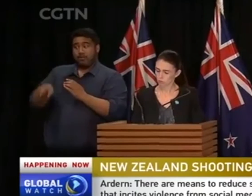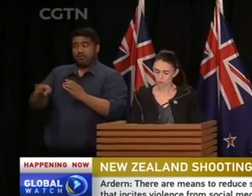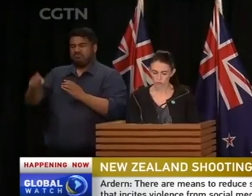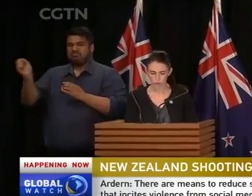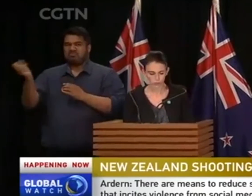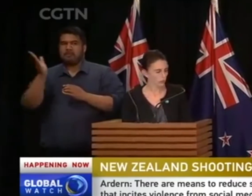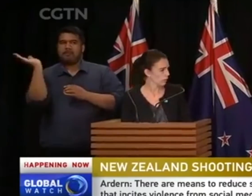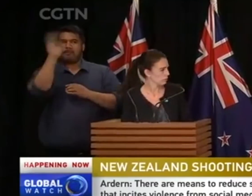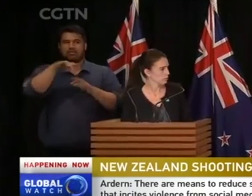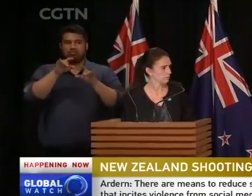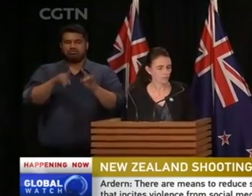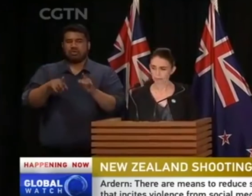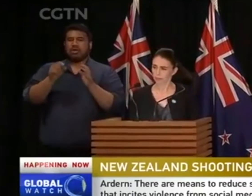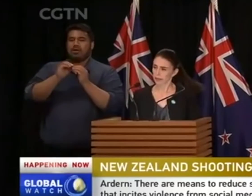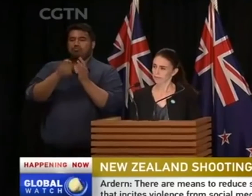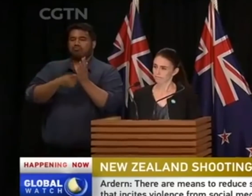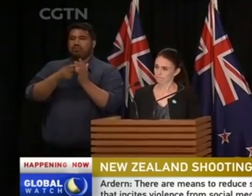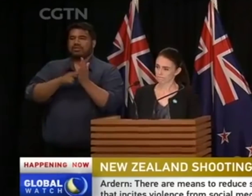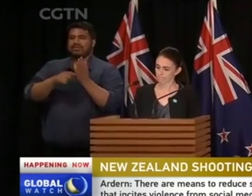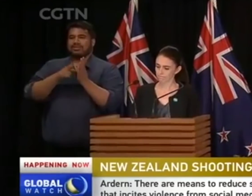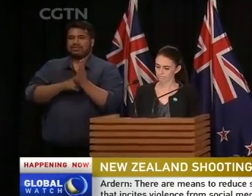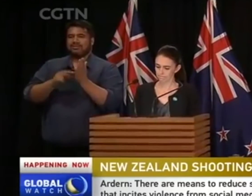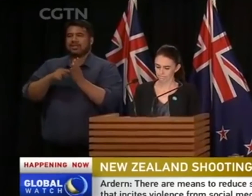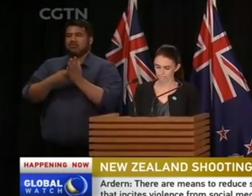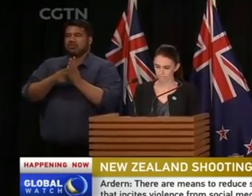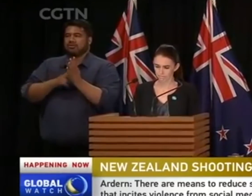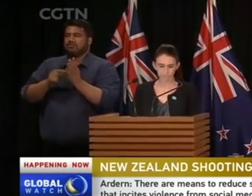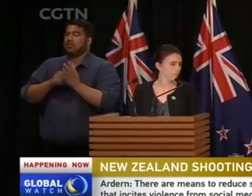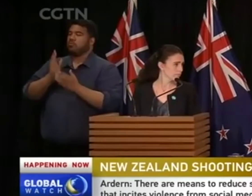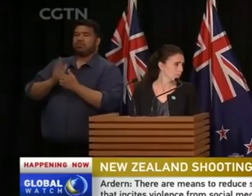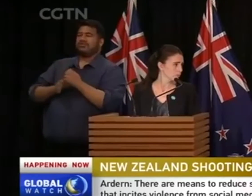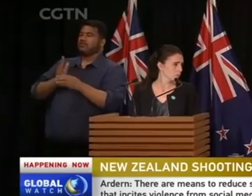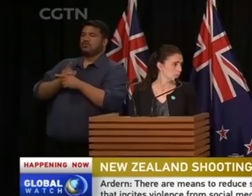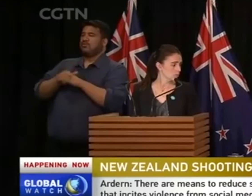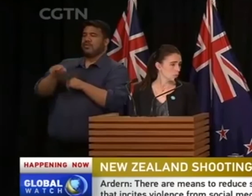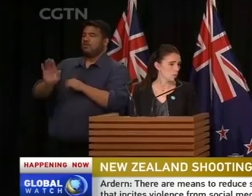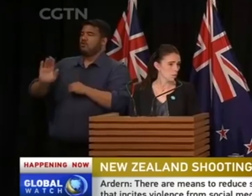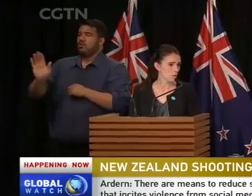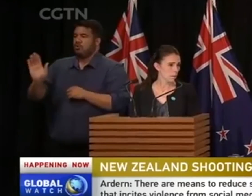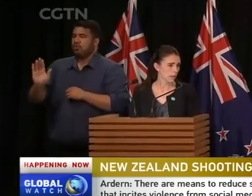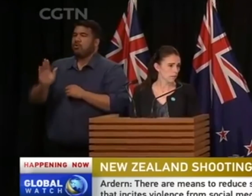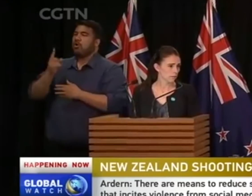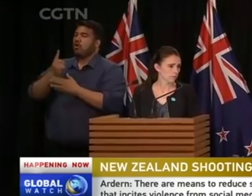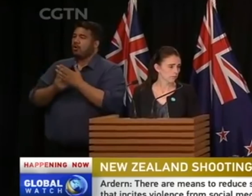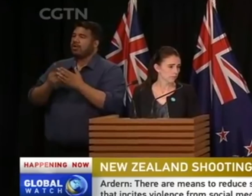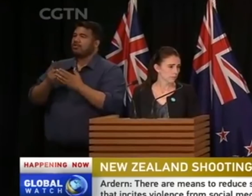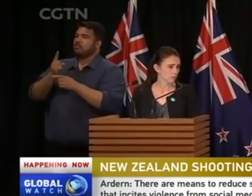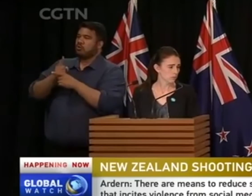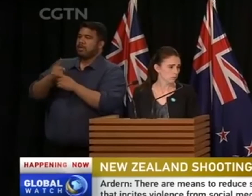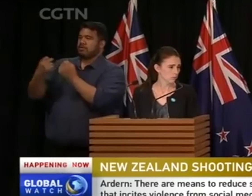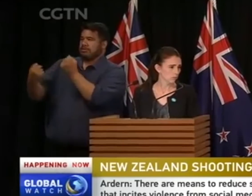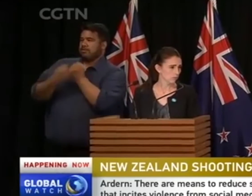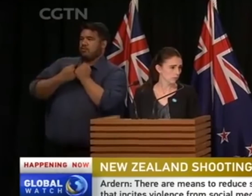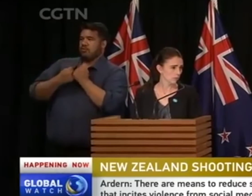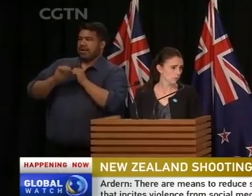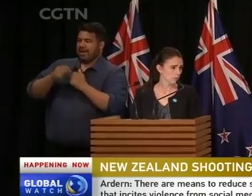Tarrant? No, we didn't talk about that. We talked about their offer to provide us with every support, every asset they possibly